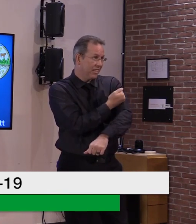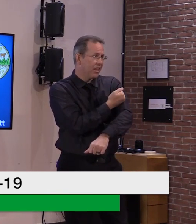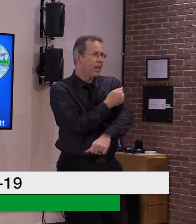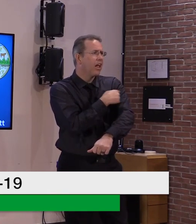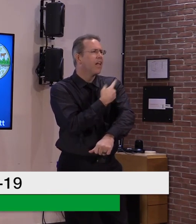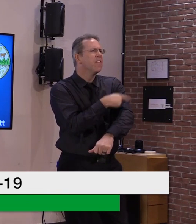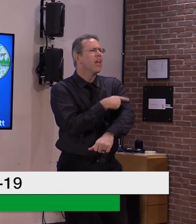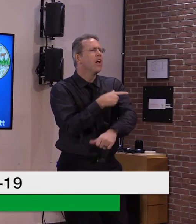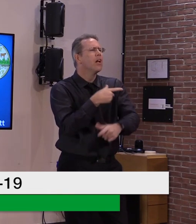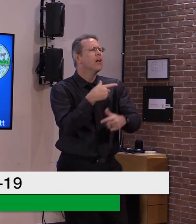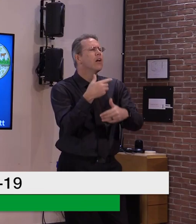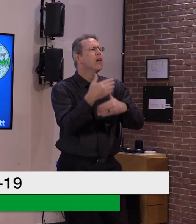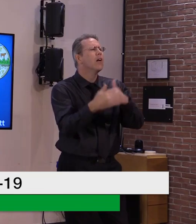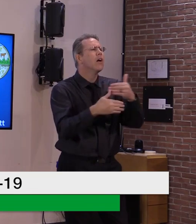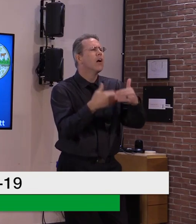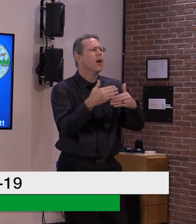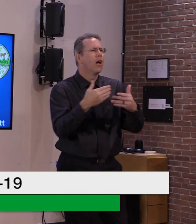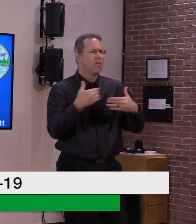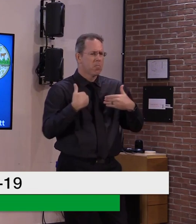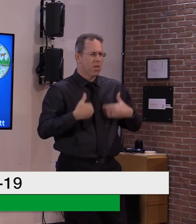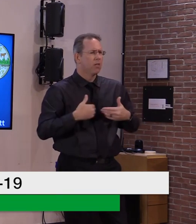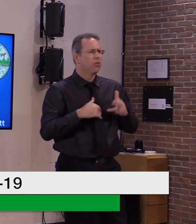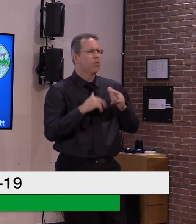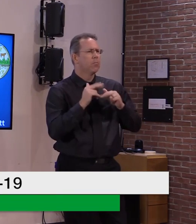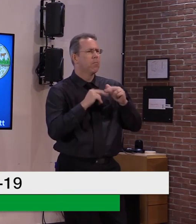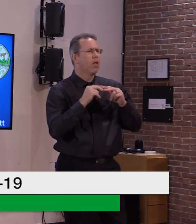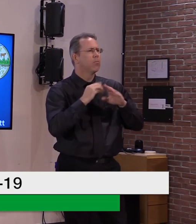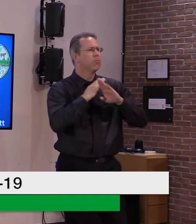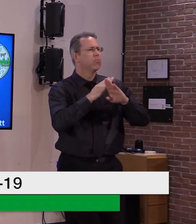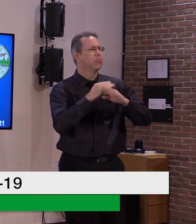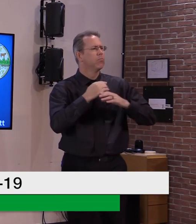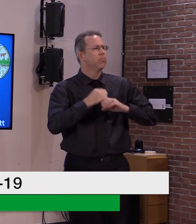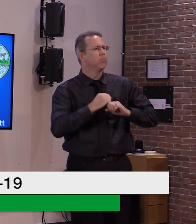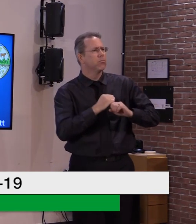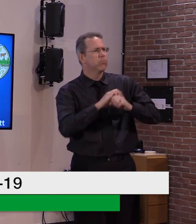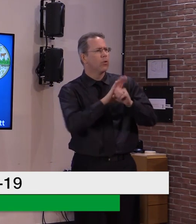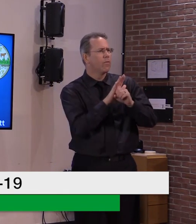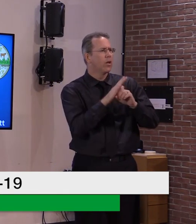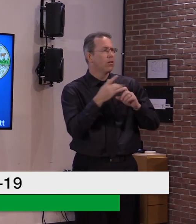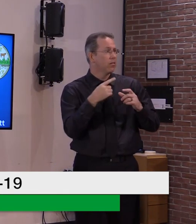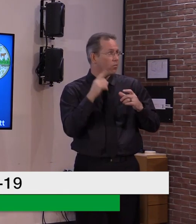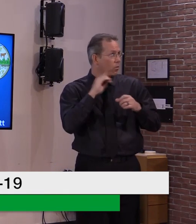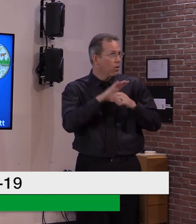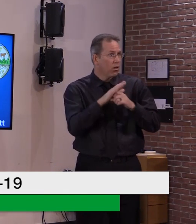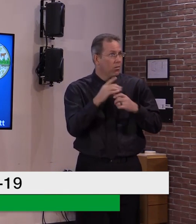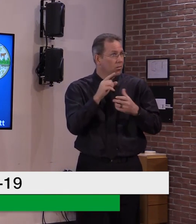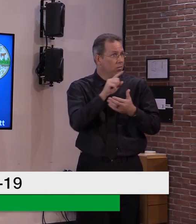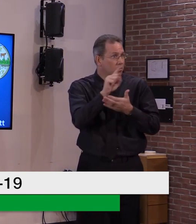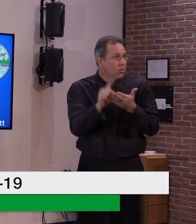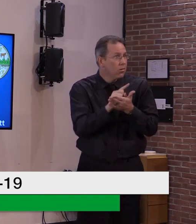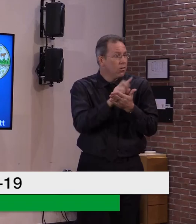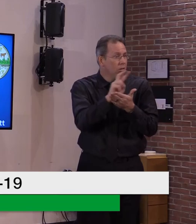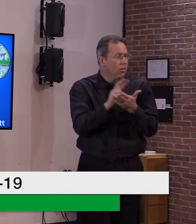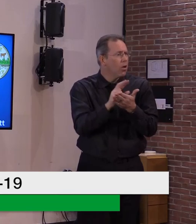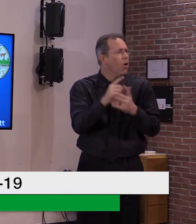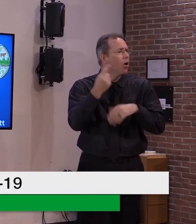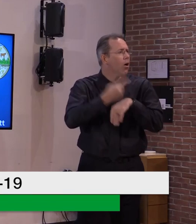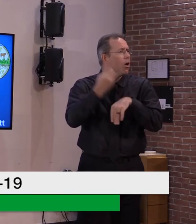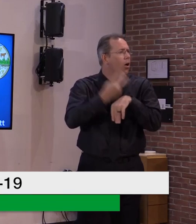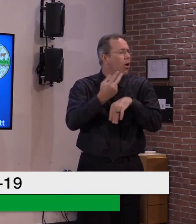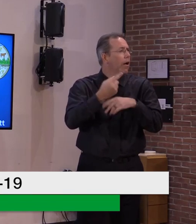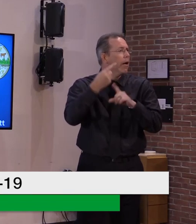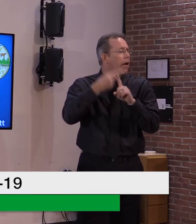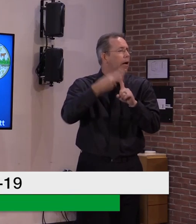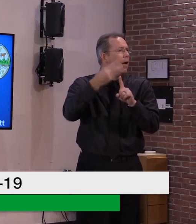the virus is this a matter of like hours days or weeks yeah thanks kat it's a matter of